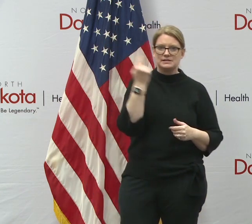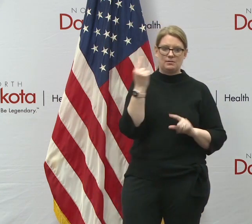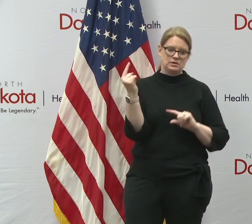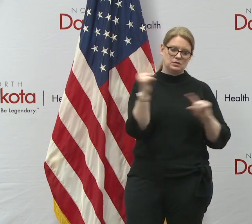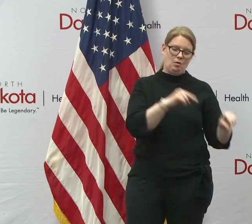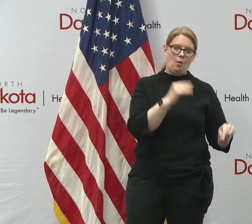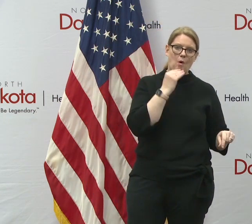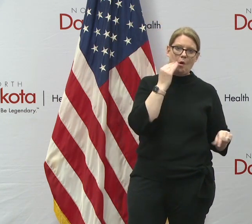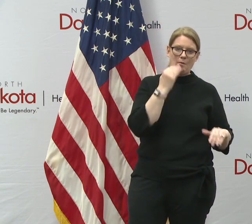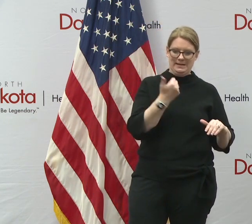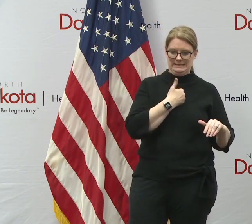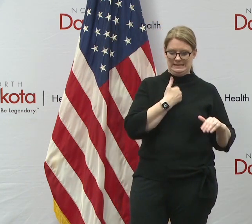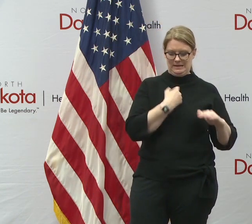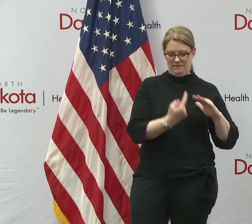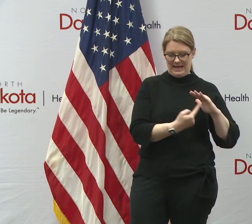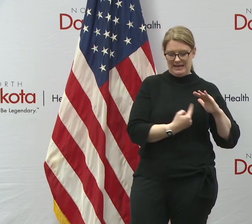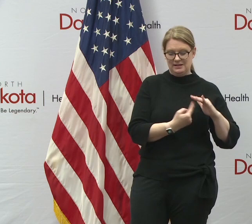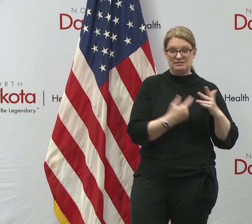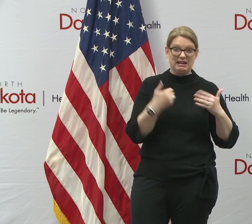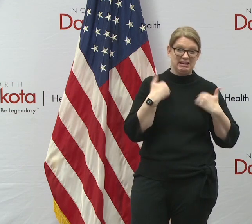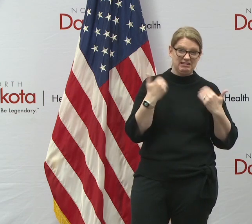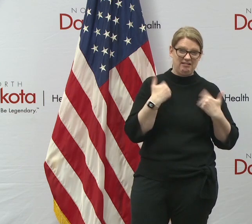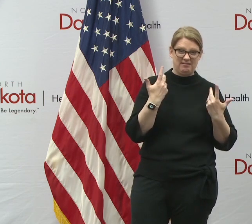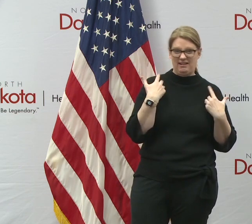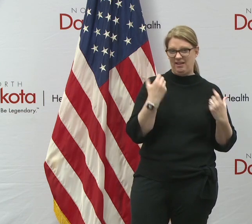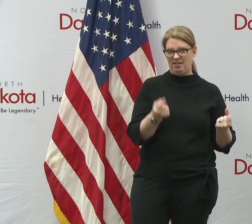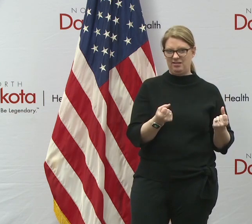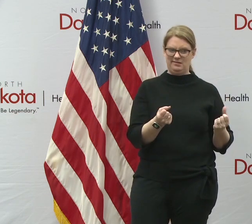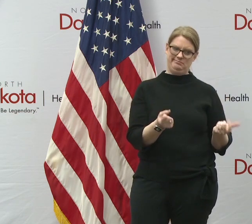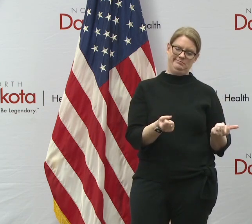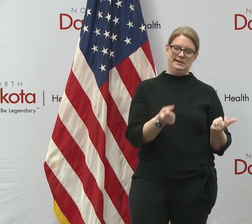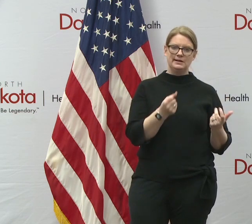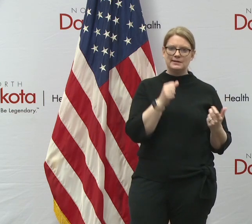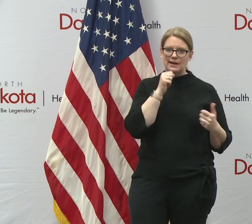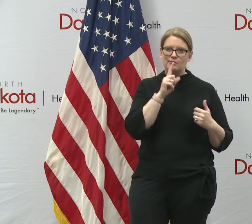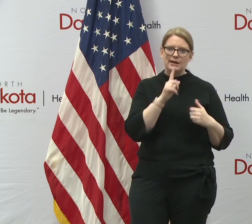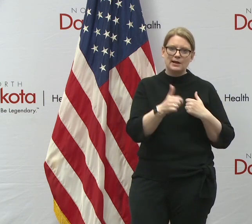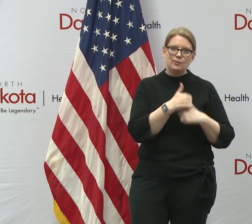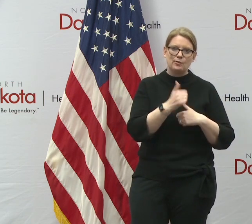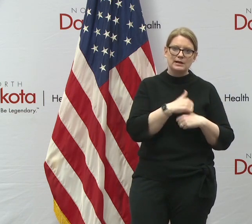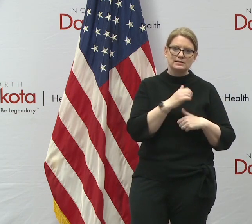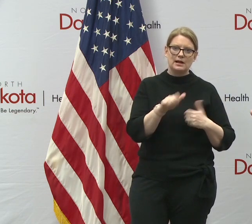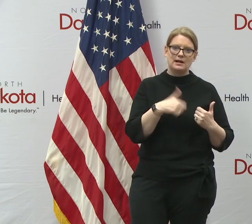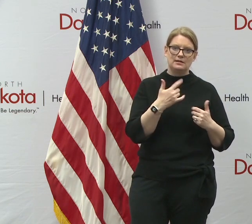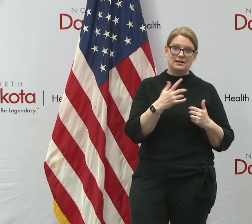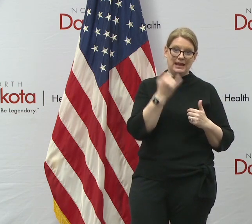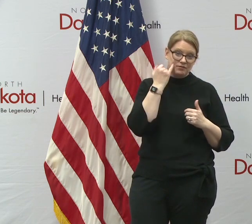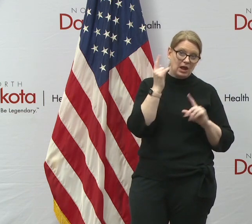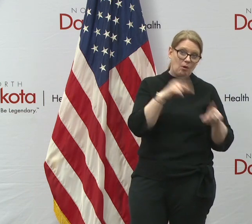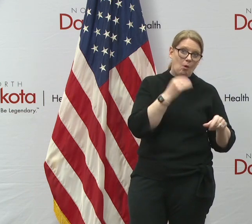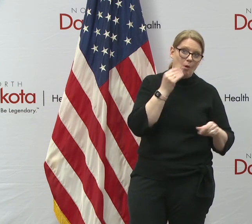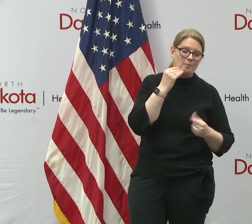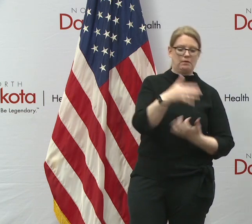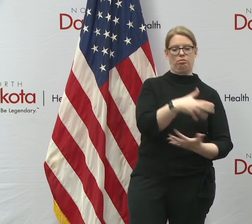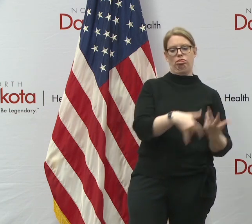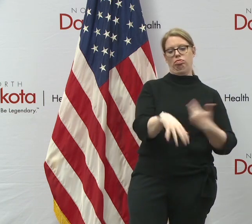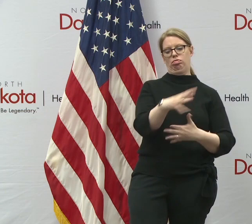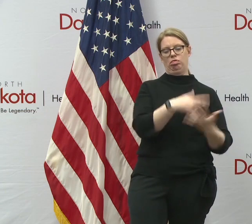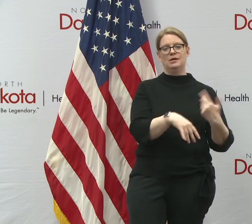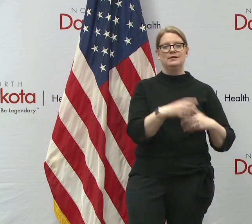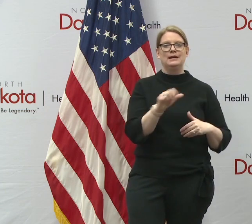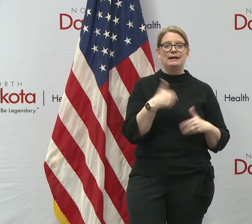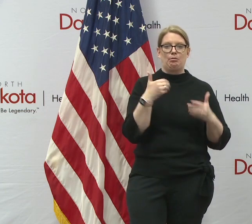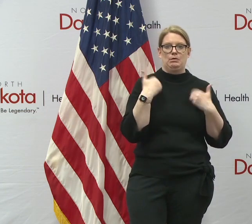and self-isolates, they're young and they're healthy, not much risk to themselves or risk to anybody else. If they go home and interact with a lot of other people and they get other